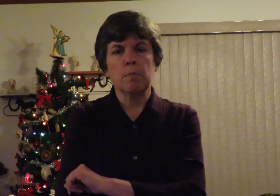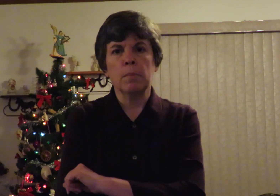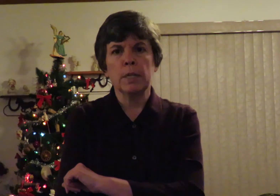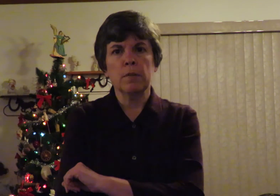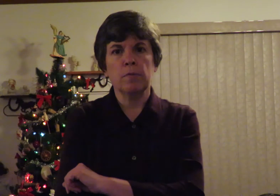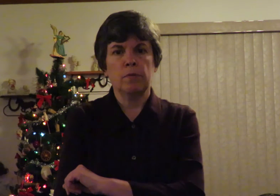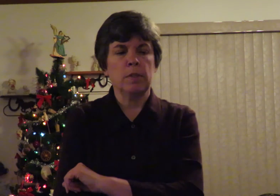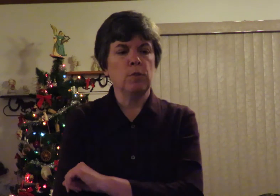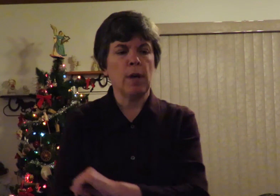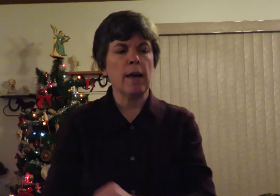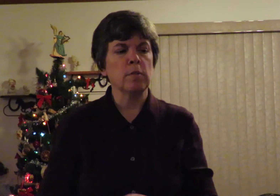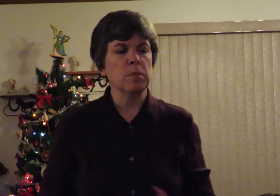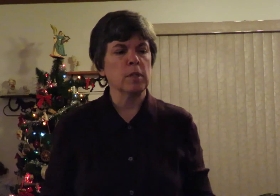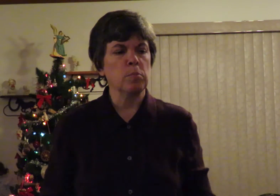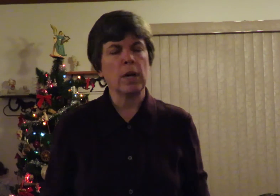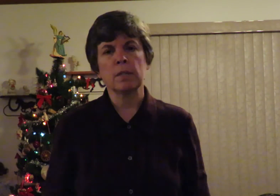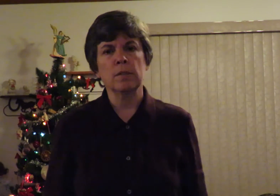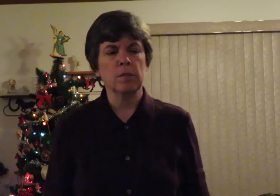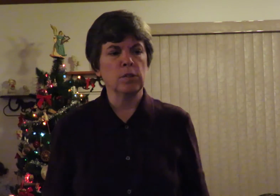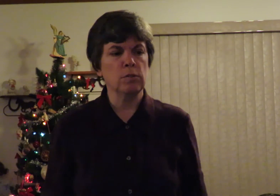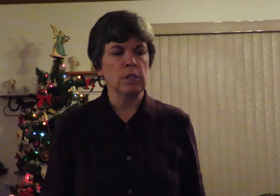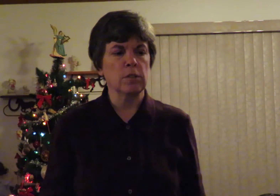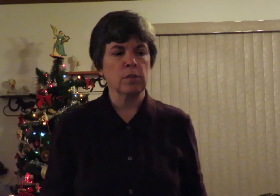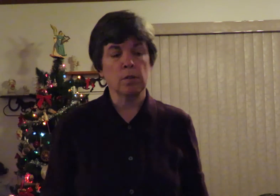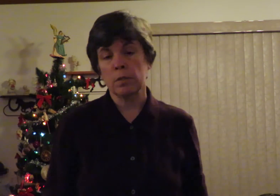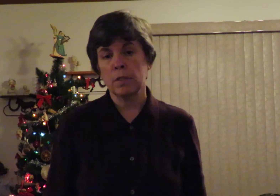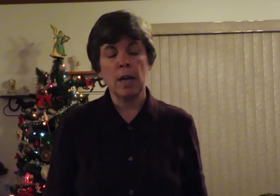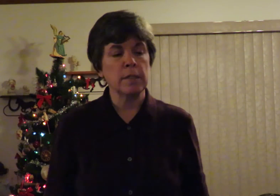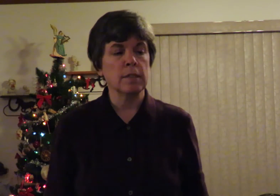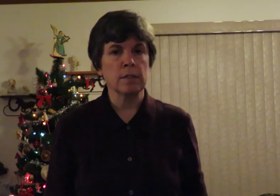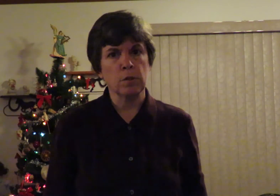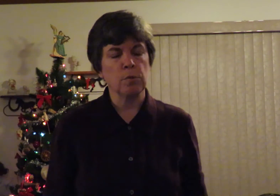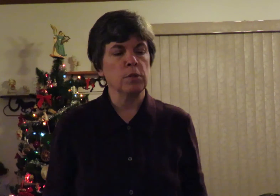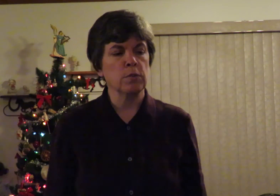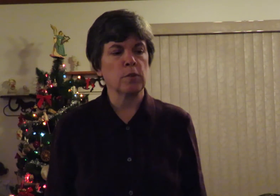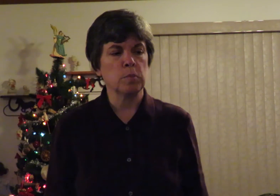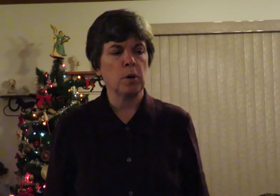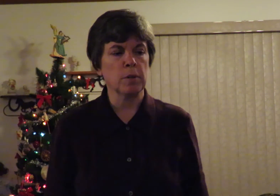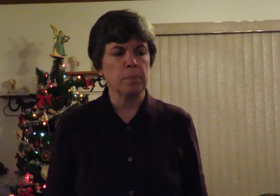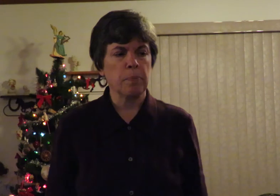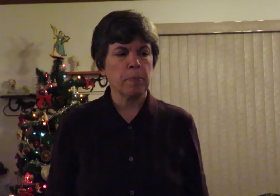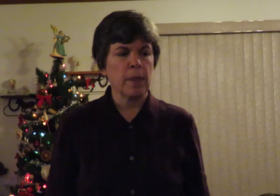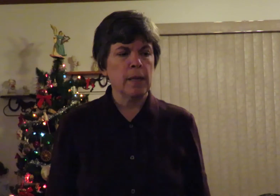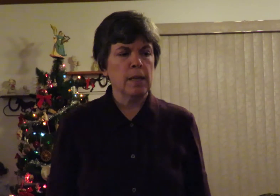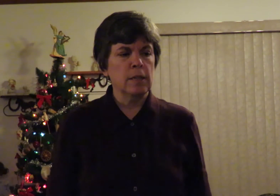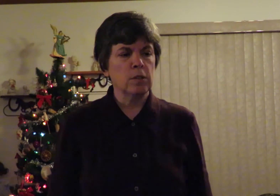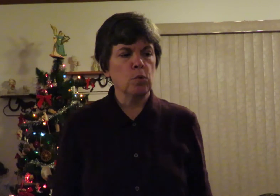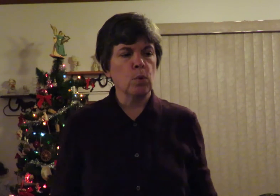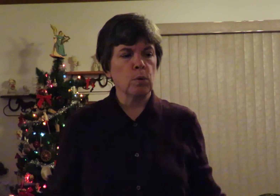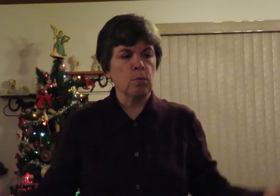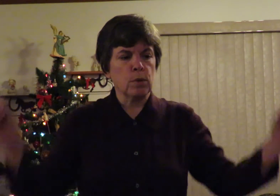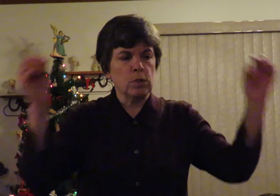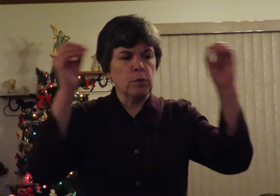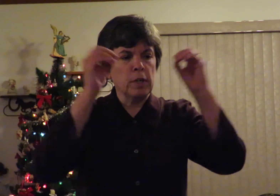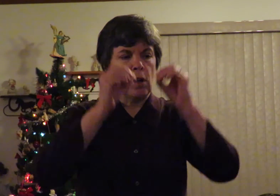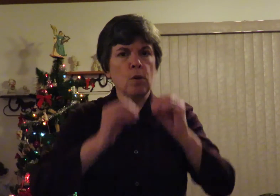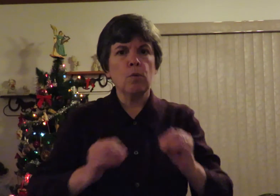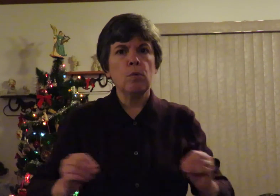But if you haven't been to the practices and you need to learn the signs, then go through this first part. So we're doing O